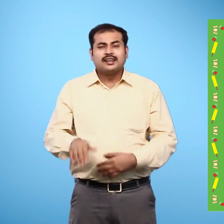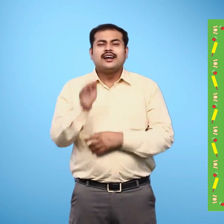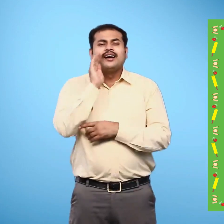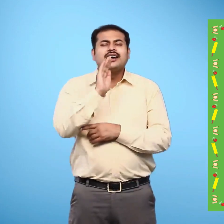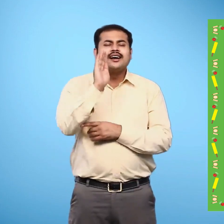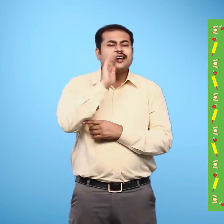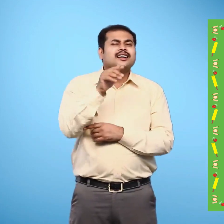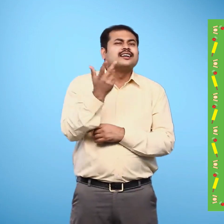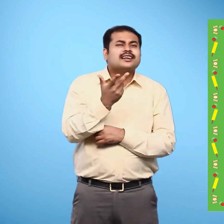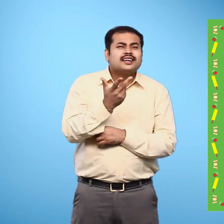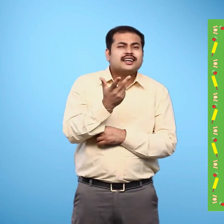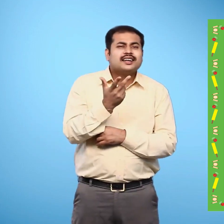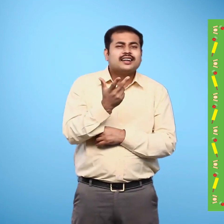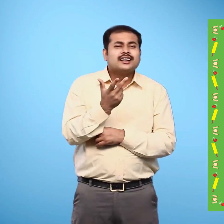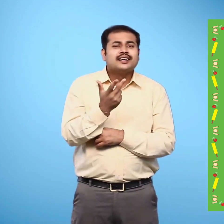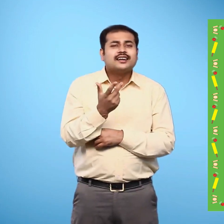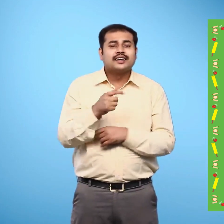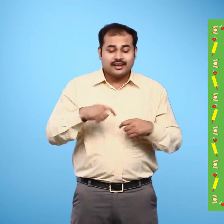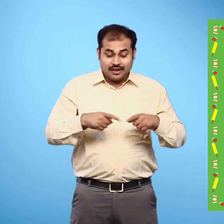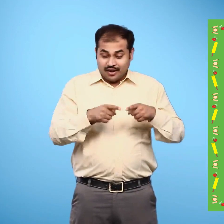What is long? What is round?